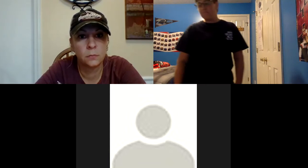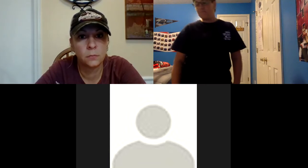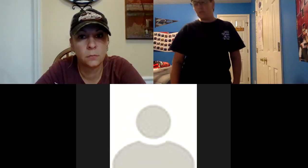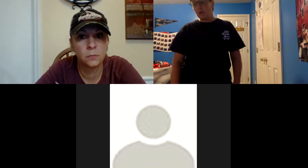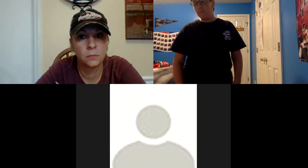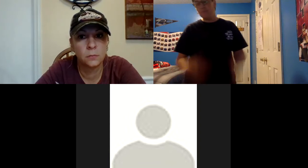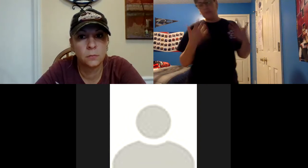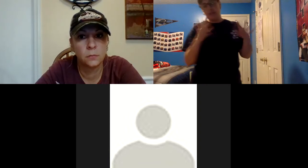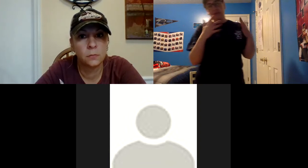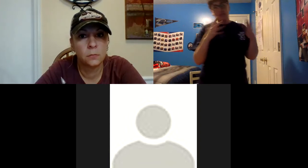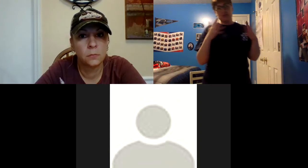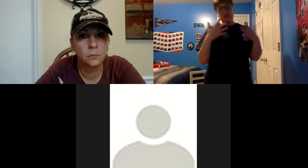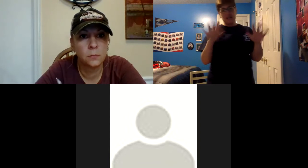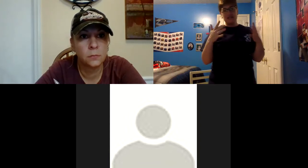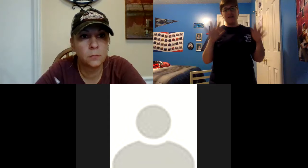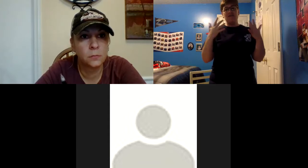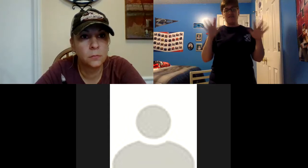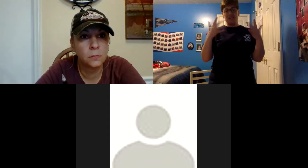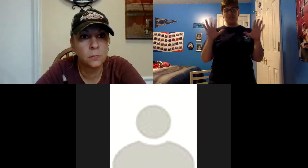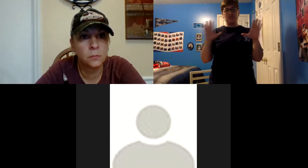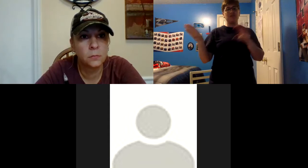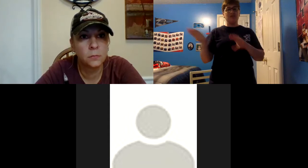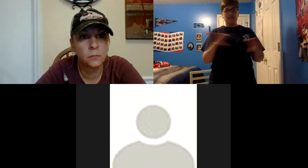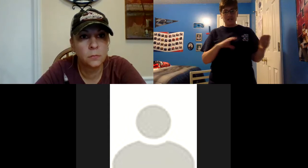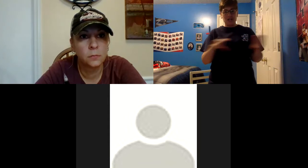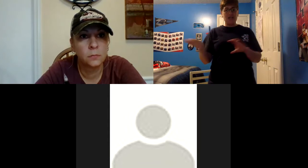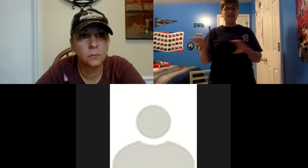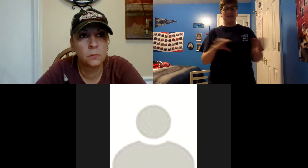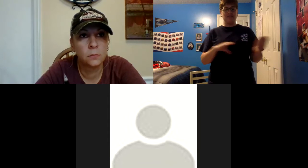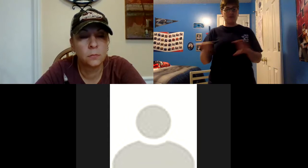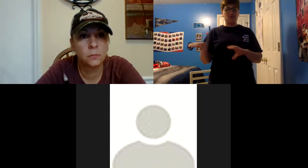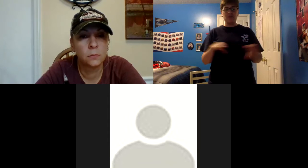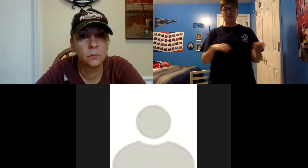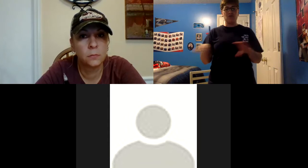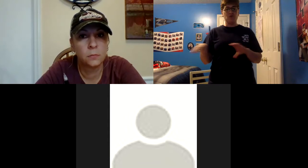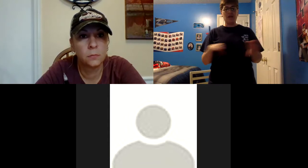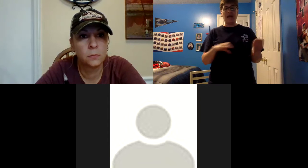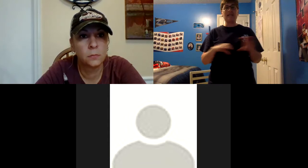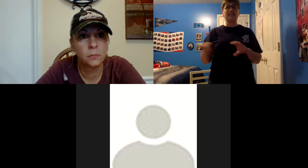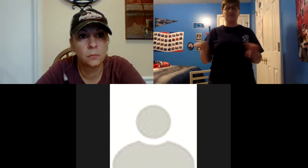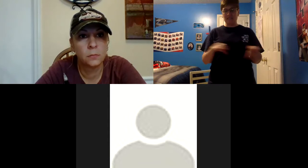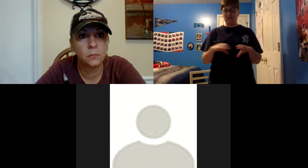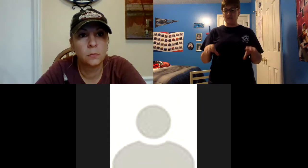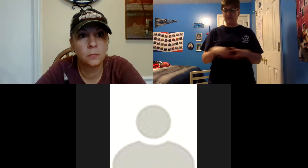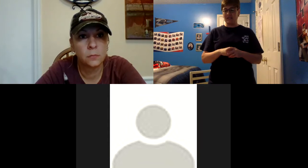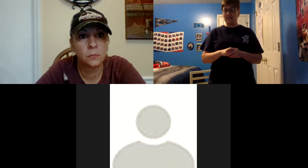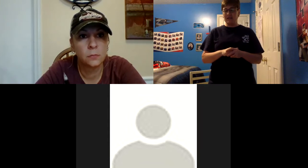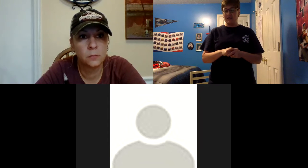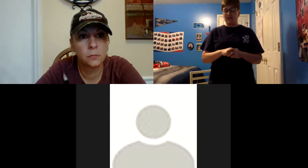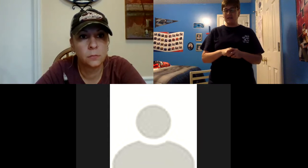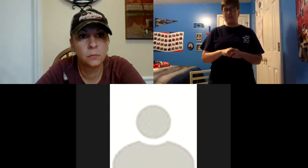moment. So anyway, so done, finished, done, as far as what did you do? What activity have you